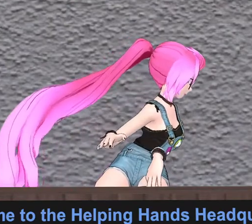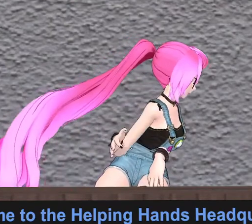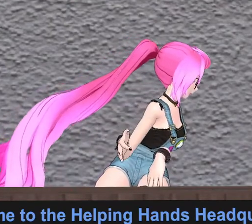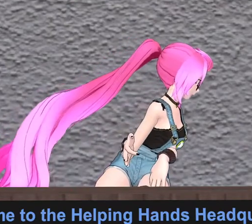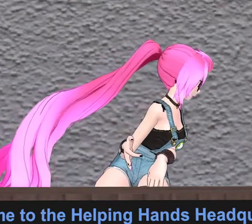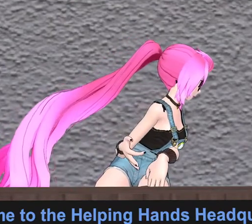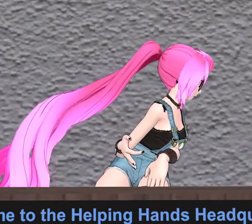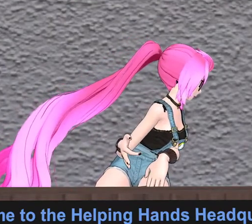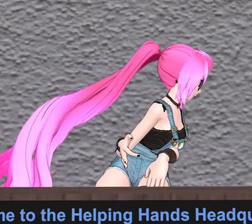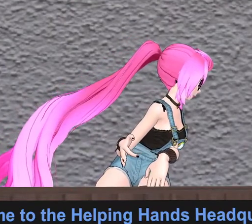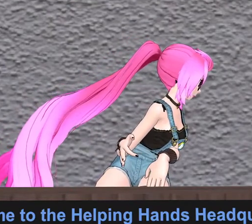Okay.